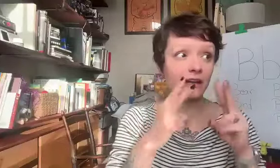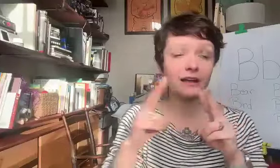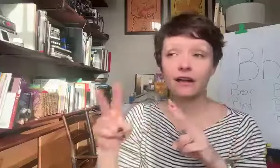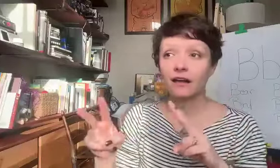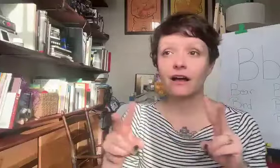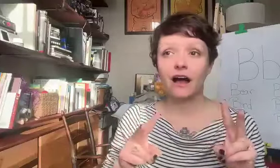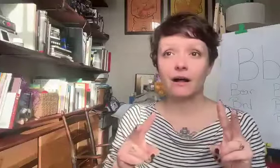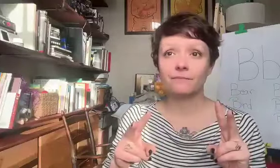very